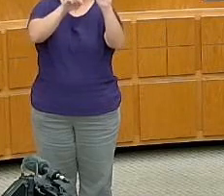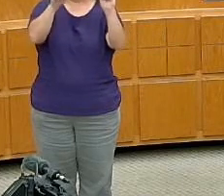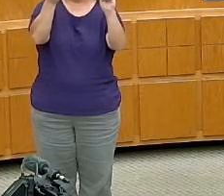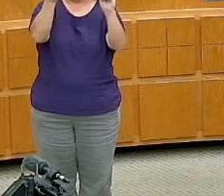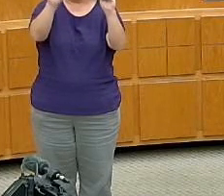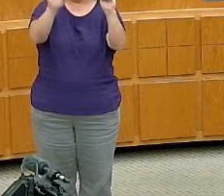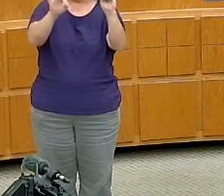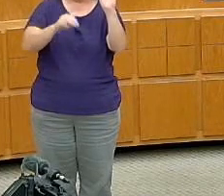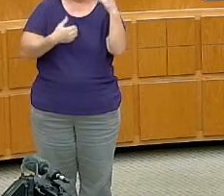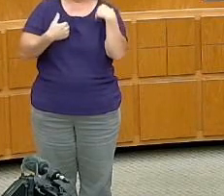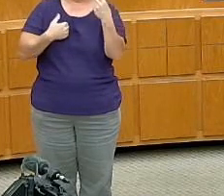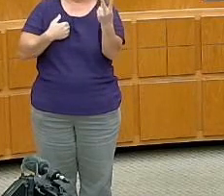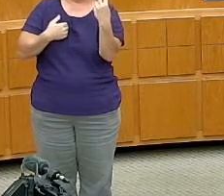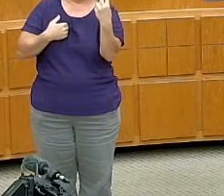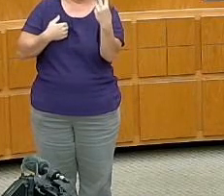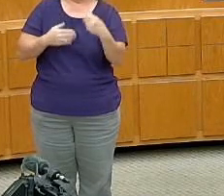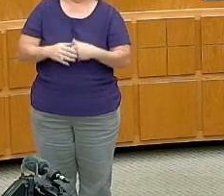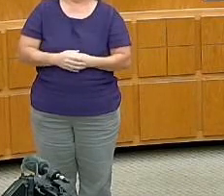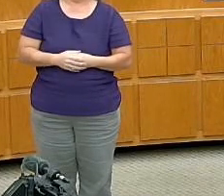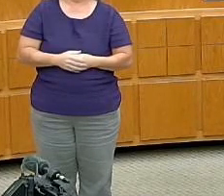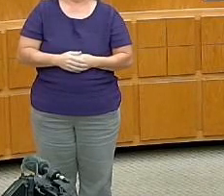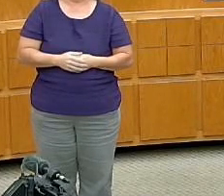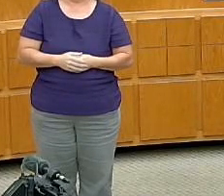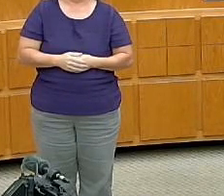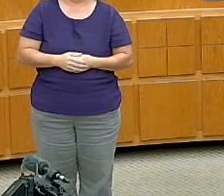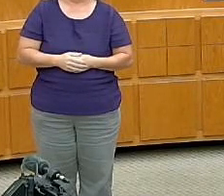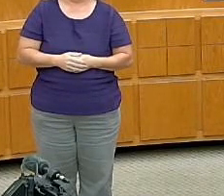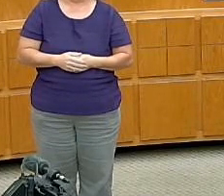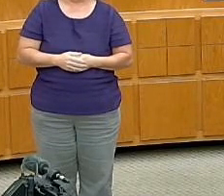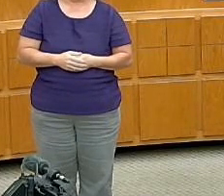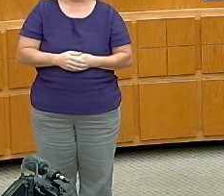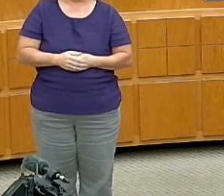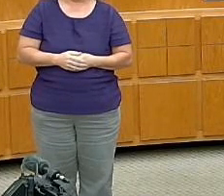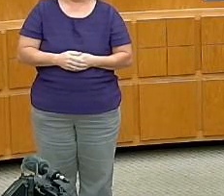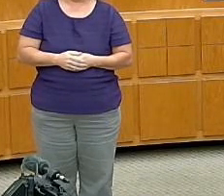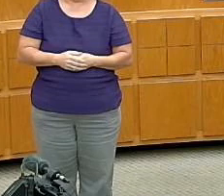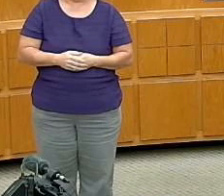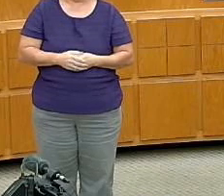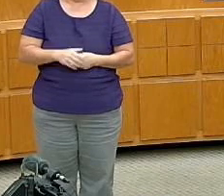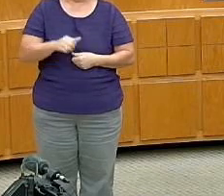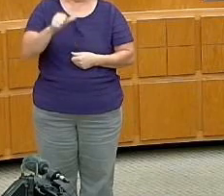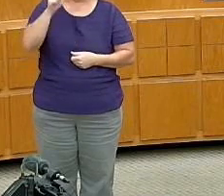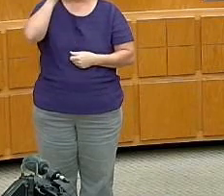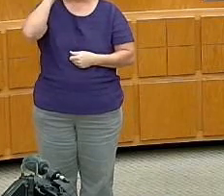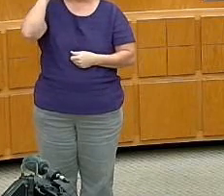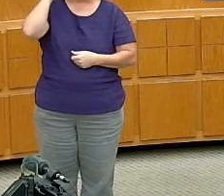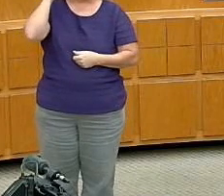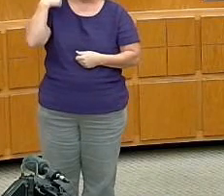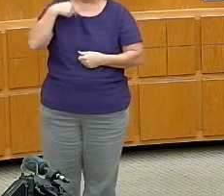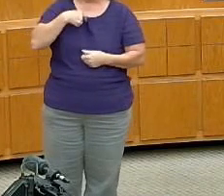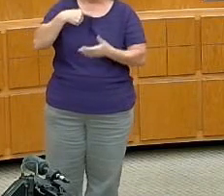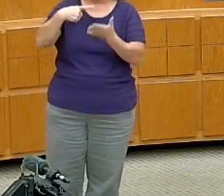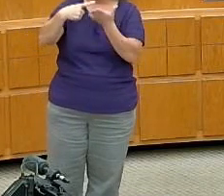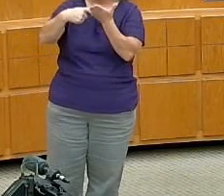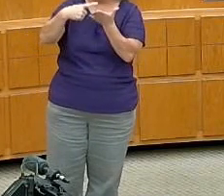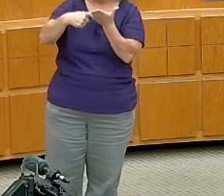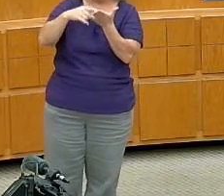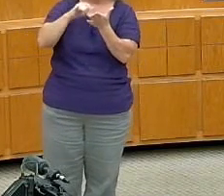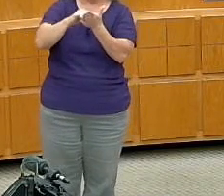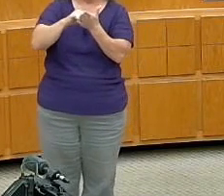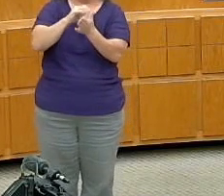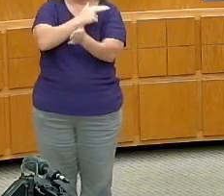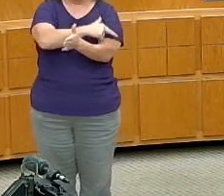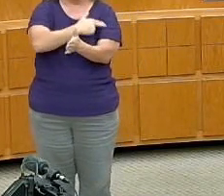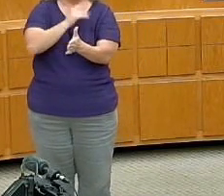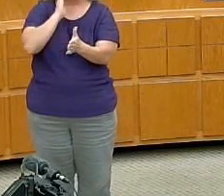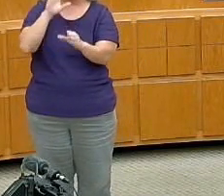category. So yesterday, we talked about the hospitals would be releasing more testing information. One of our local